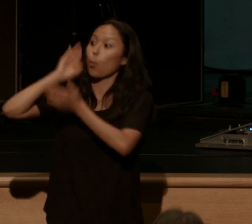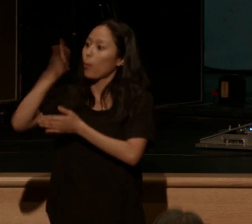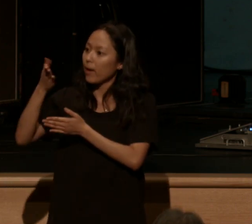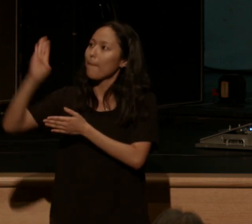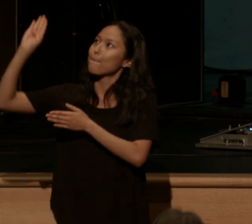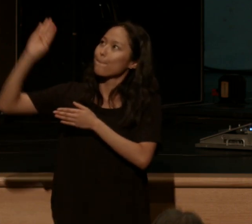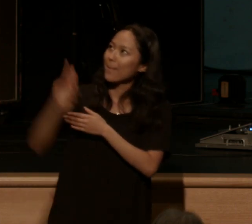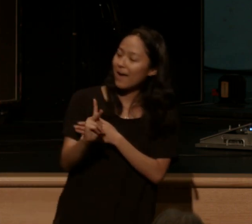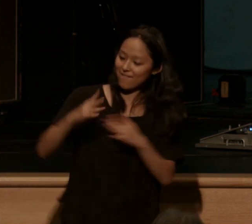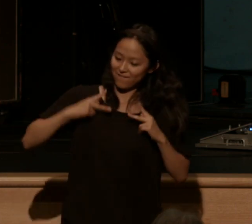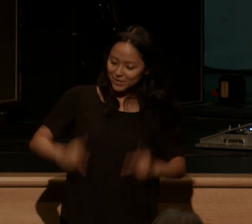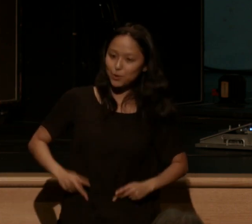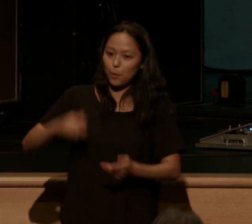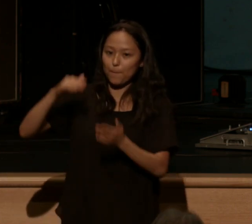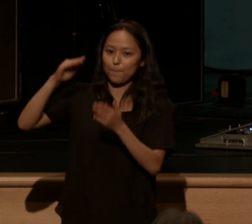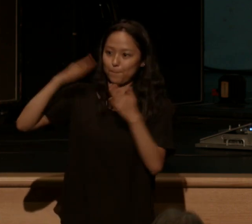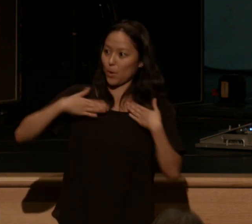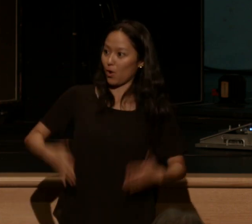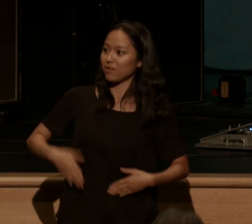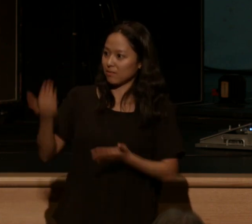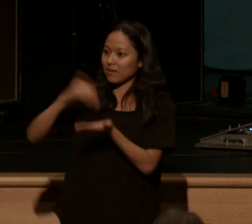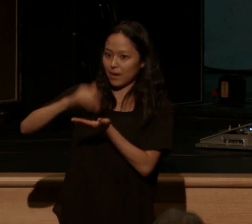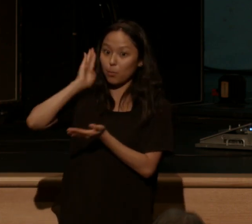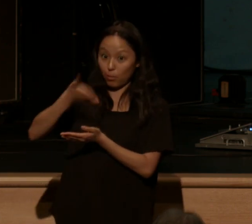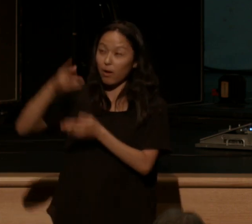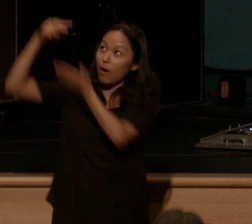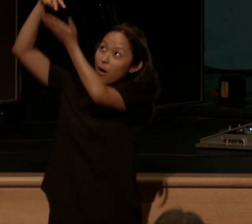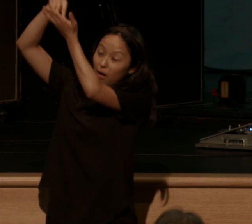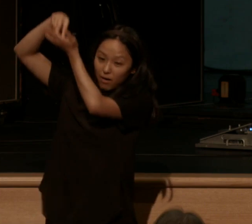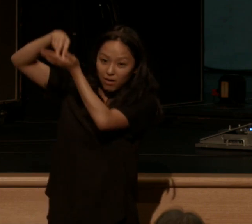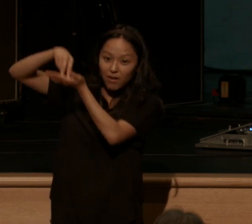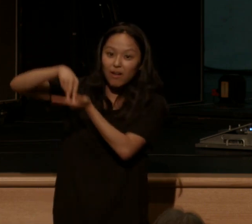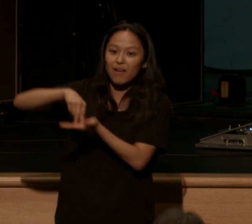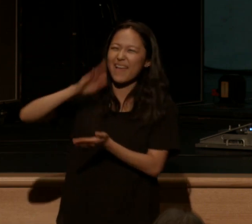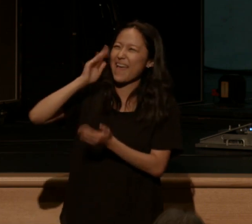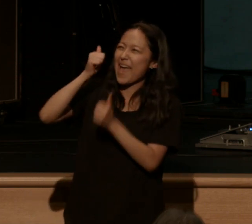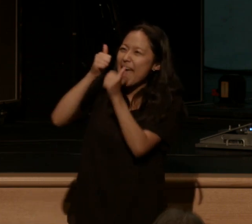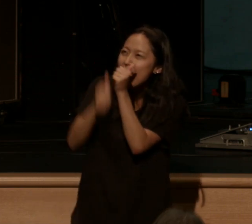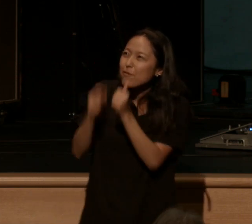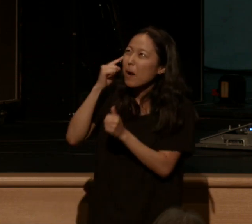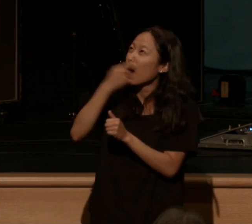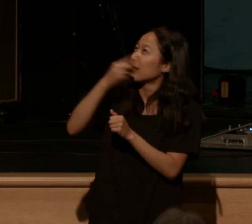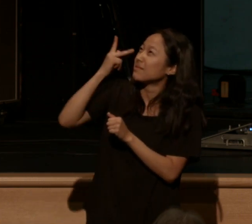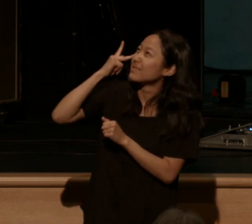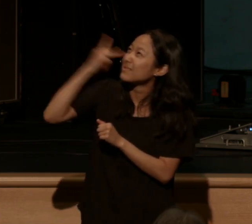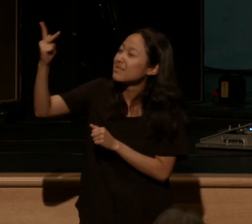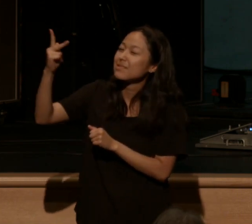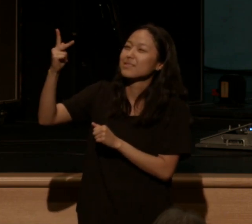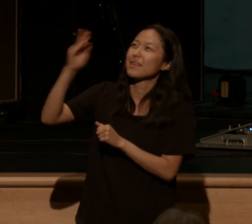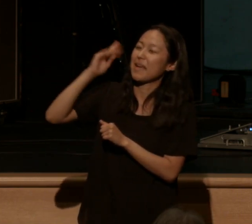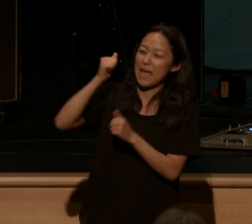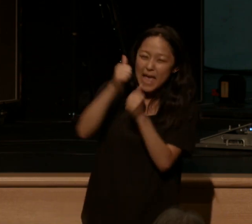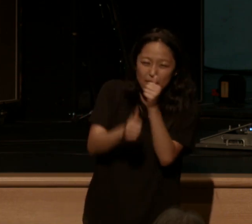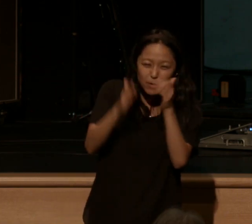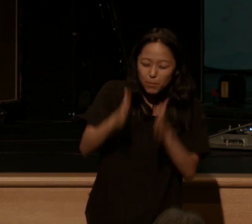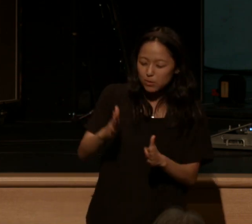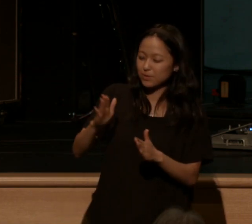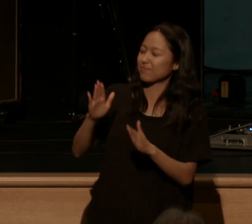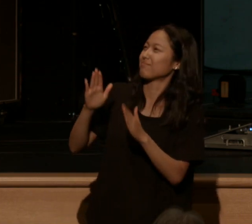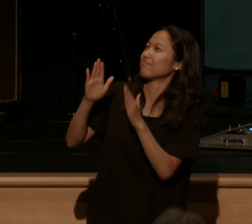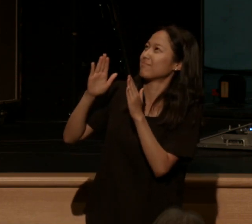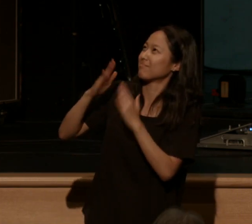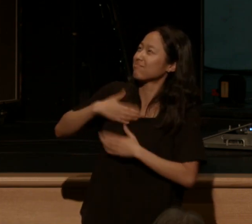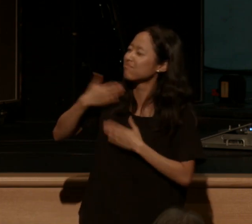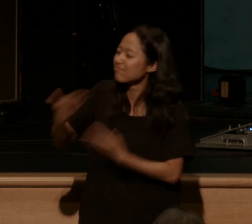body, descending from the heavens in the clouds and appear. Every eye will see. Every tongue will confess. Every knee will bow.